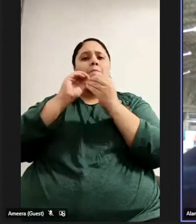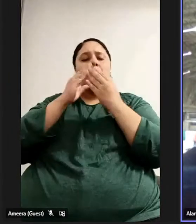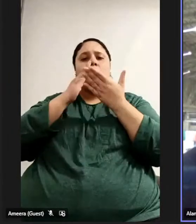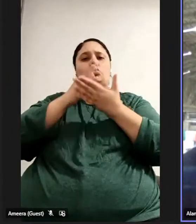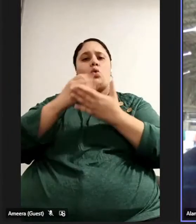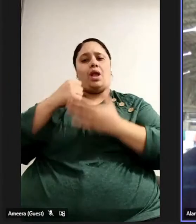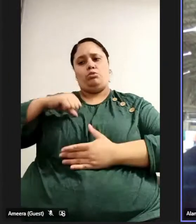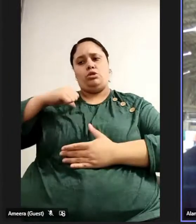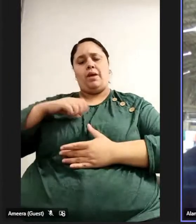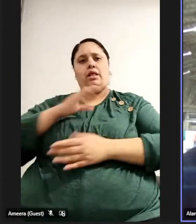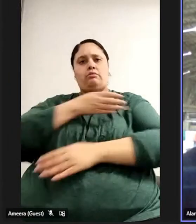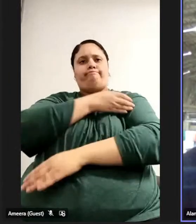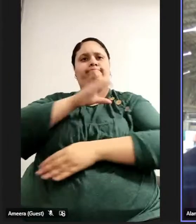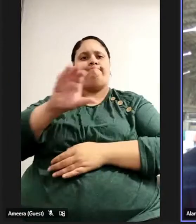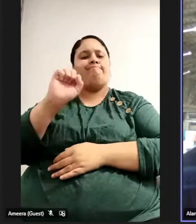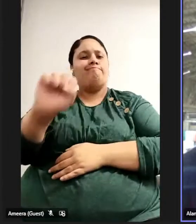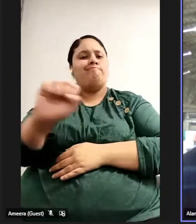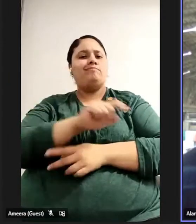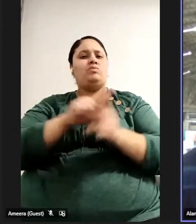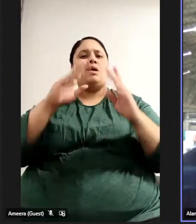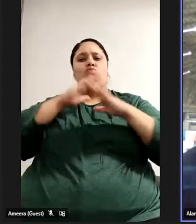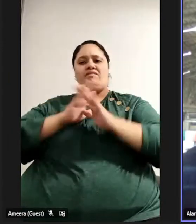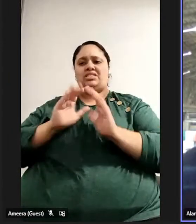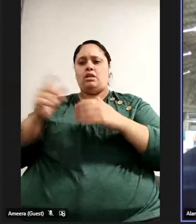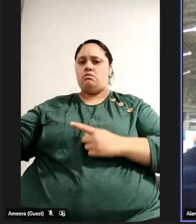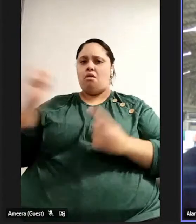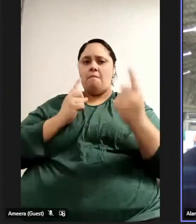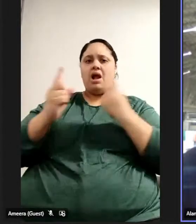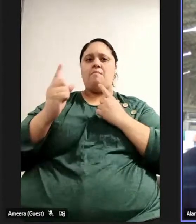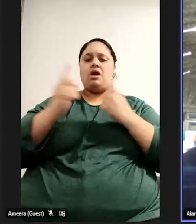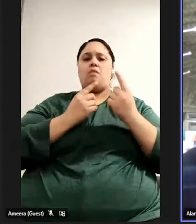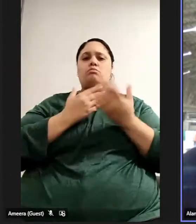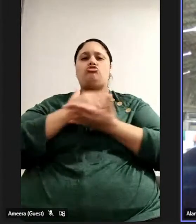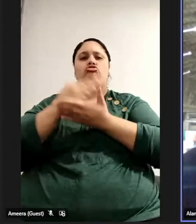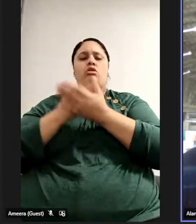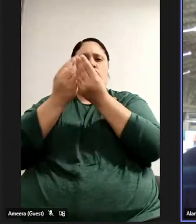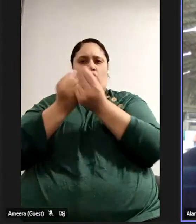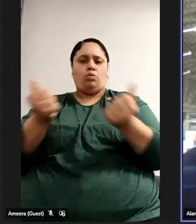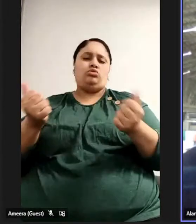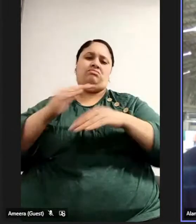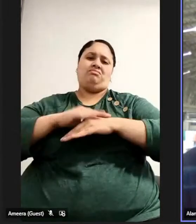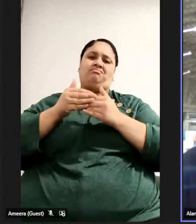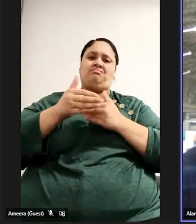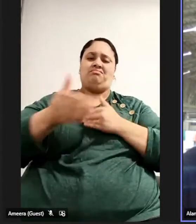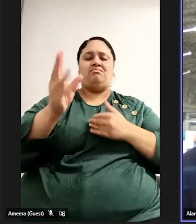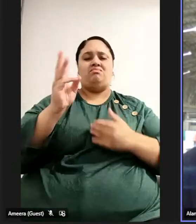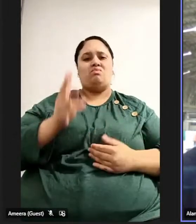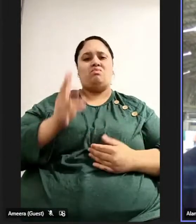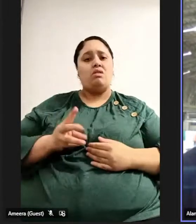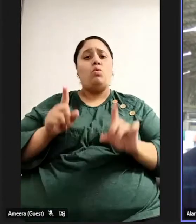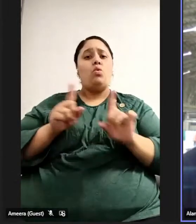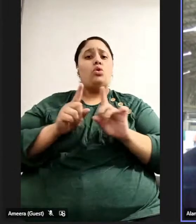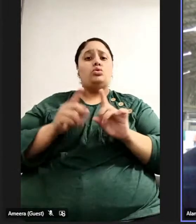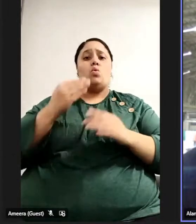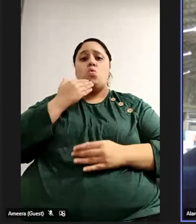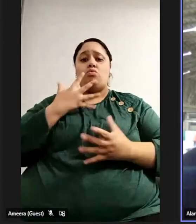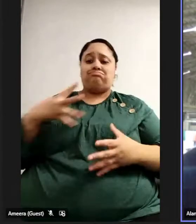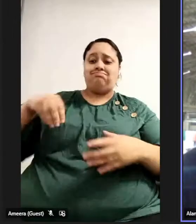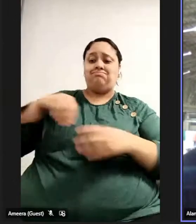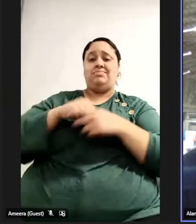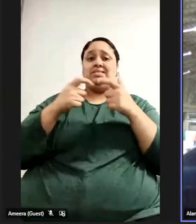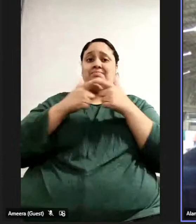private sector to come in with solutions over time. And then those next two big projects for us are obviously